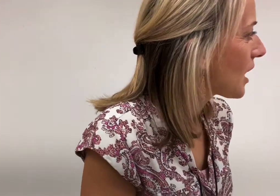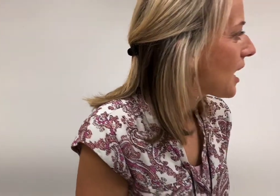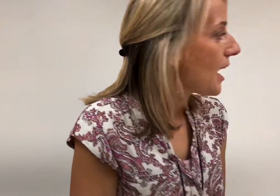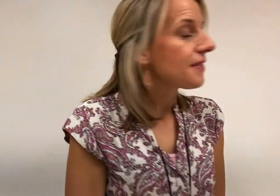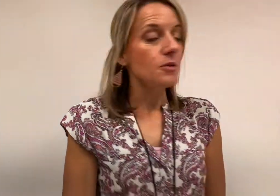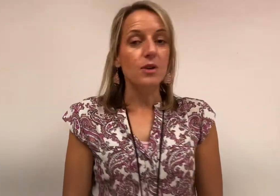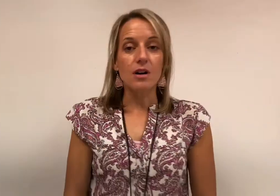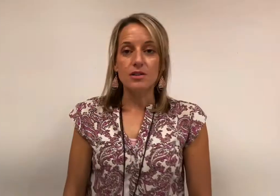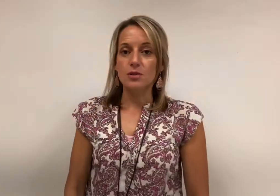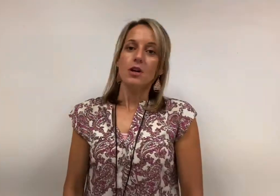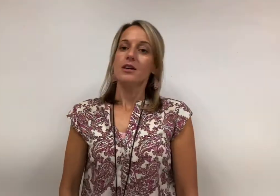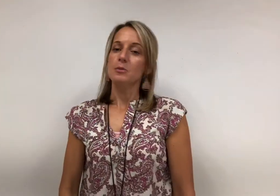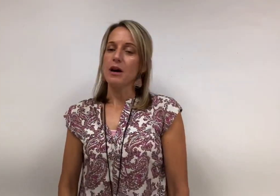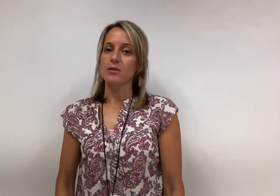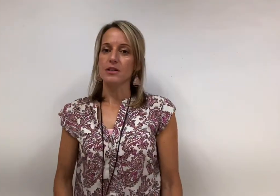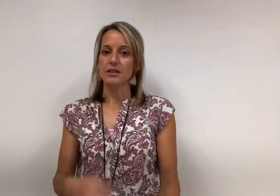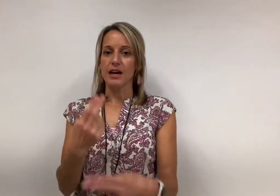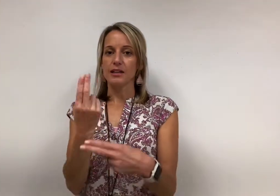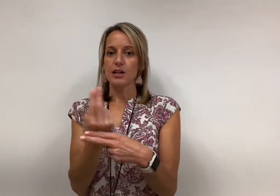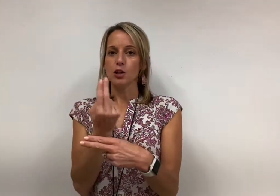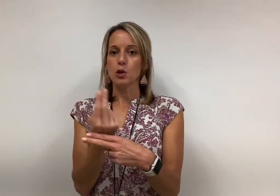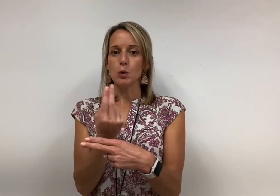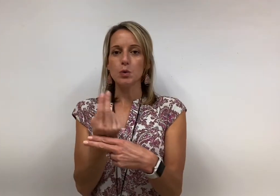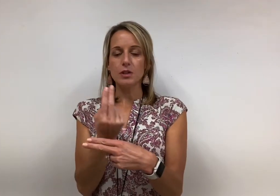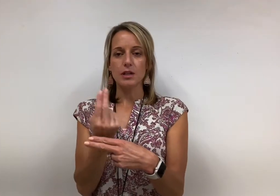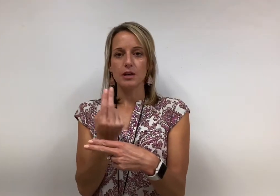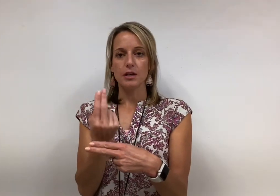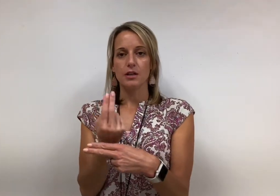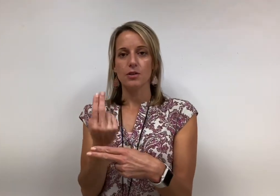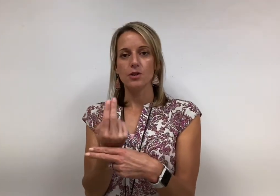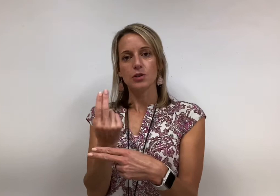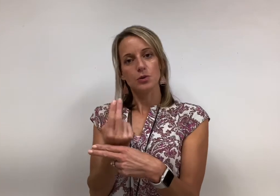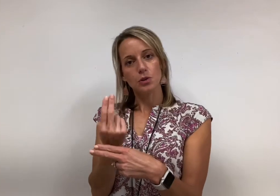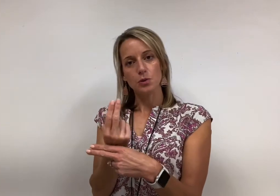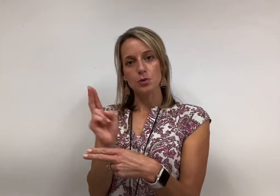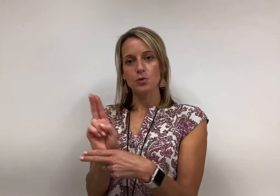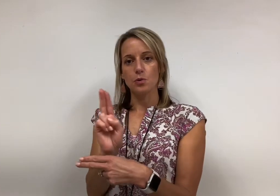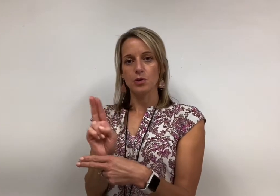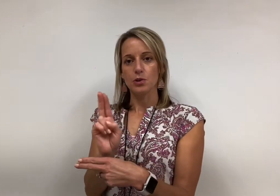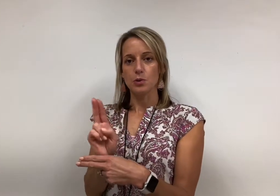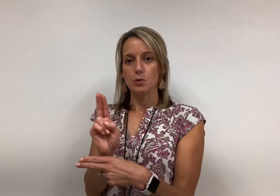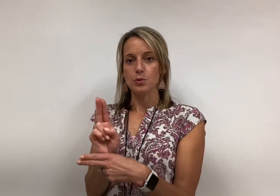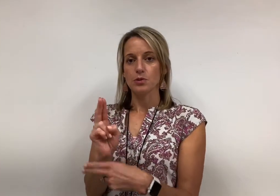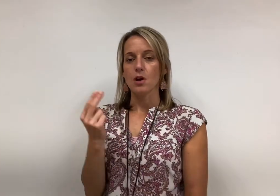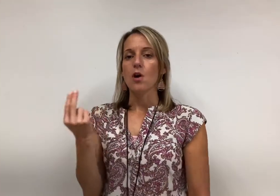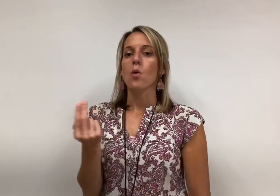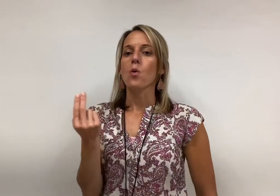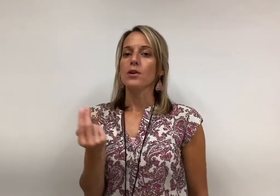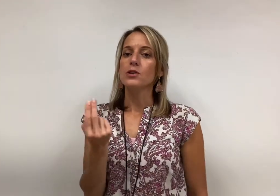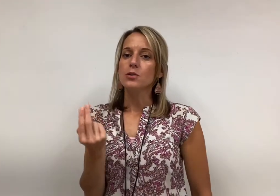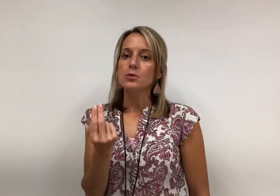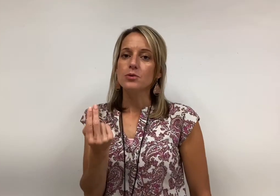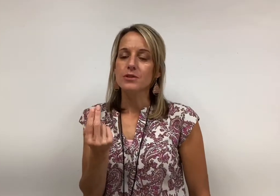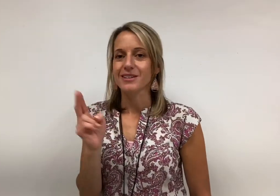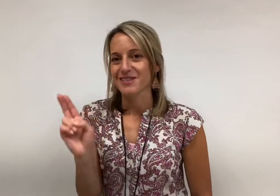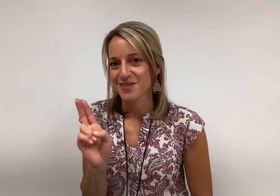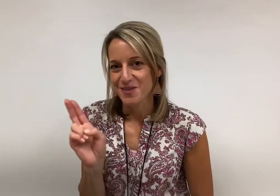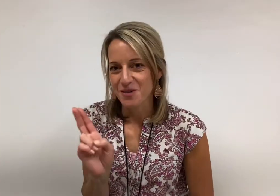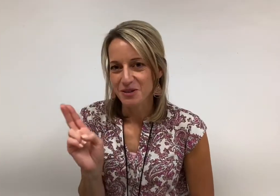And then we also talked about the sign use. You can do use or use or use or